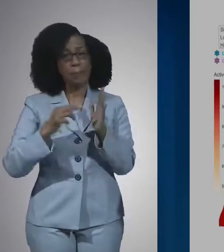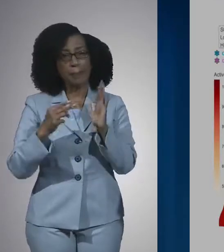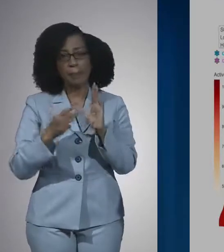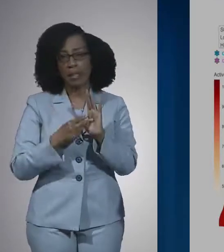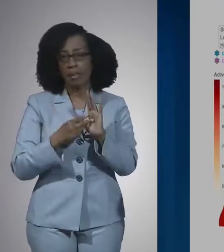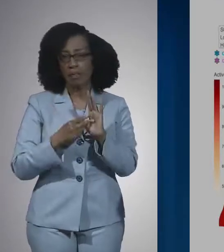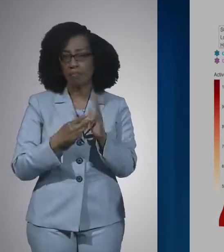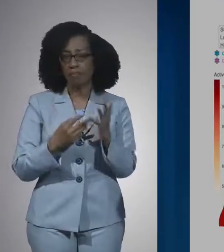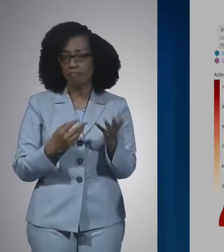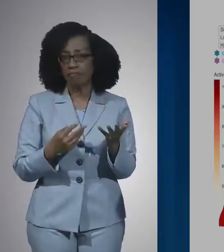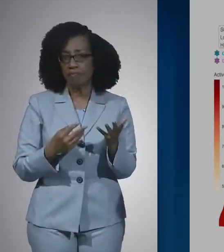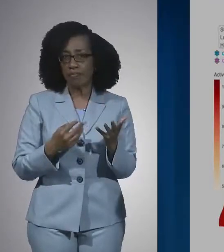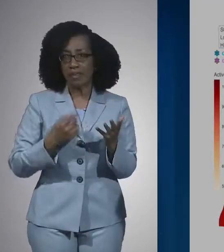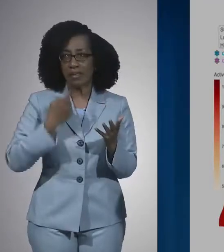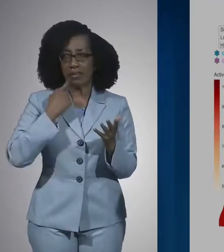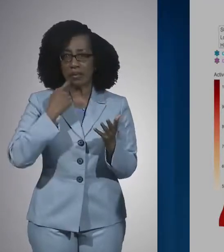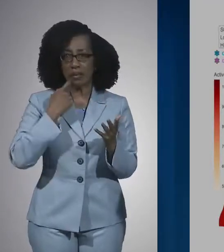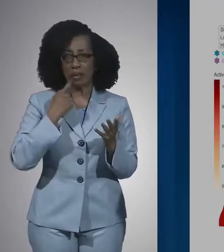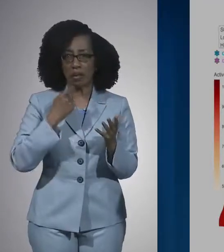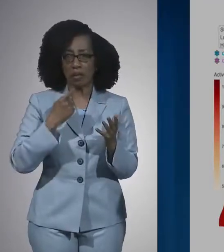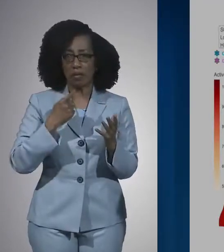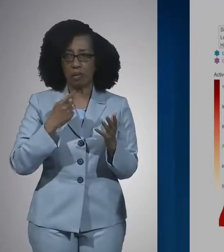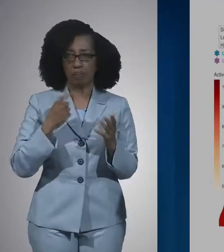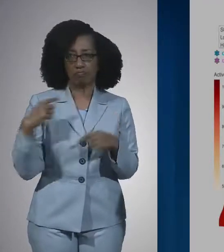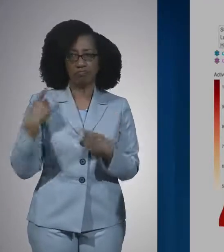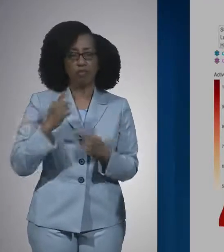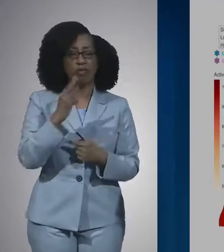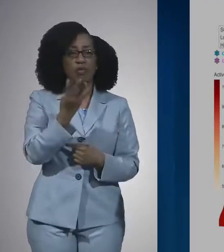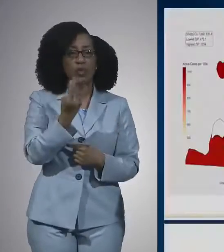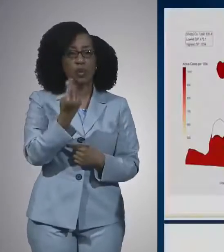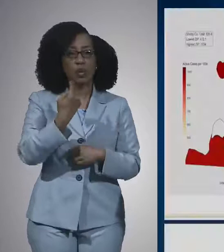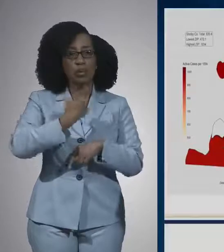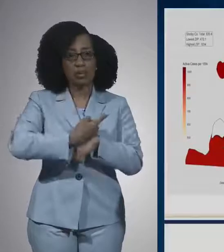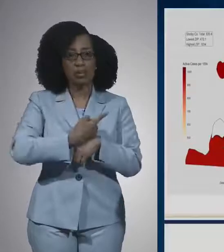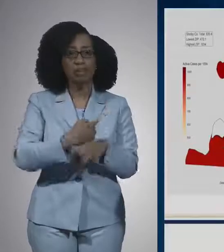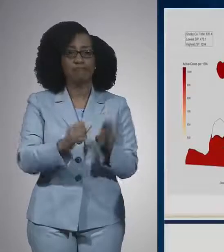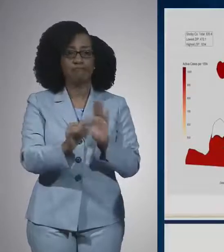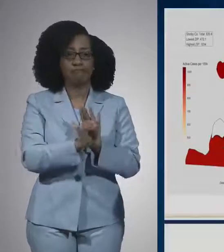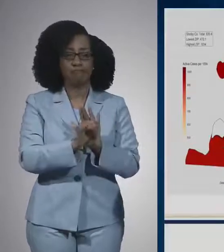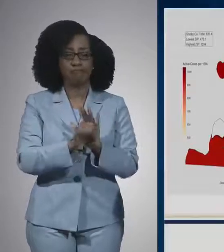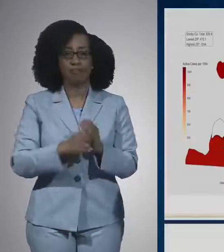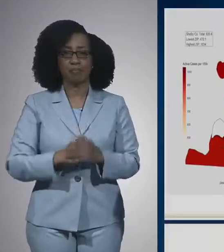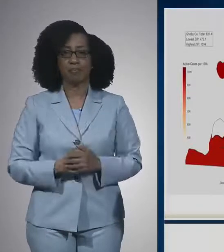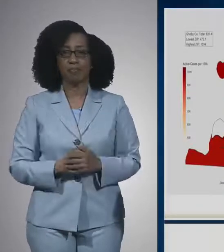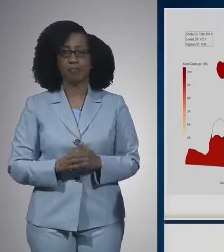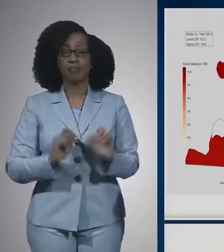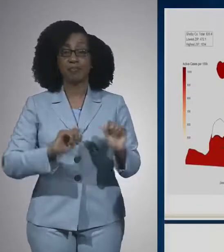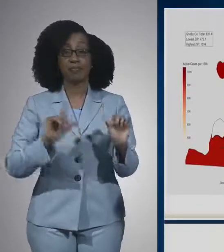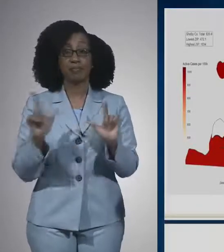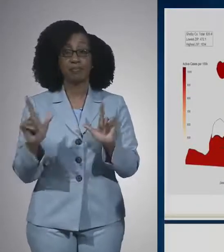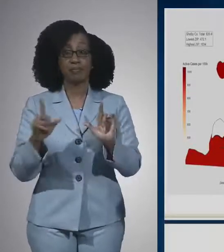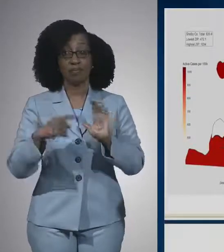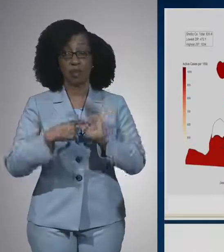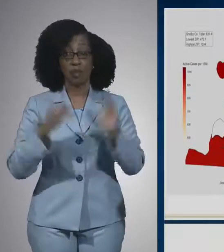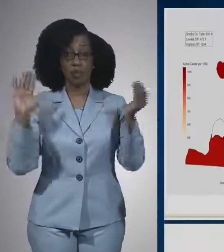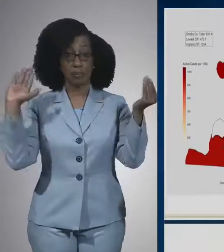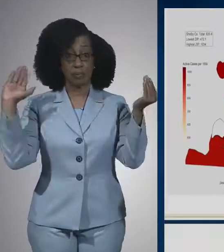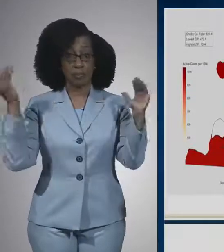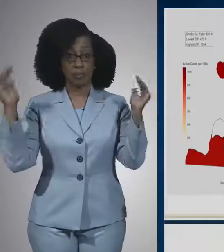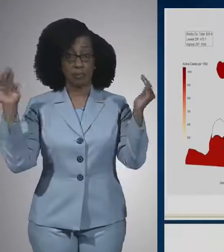have been identified in the last 14 days. Next slide. This slide shows a